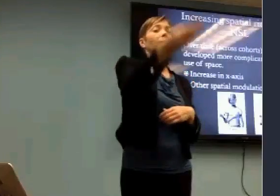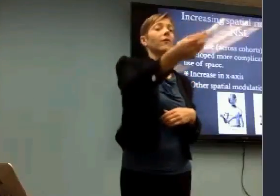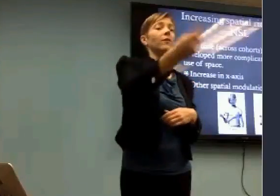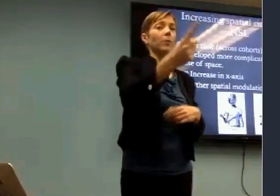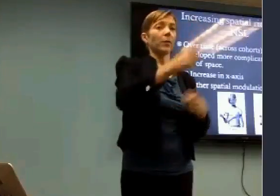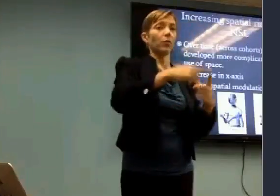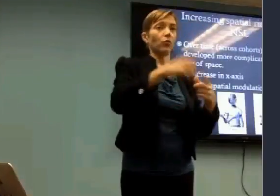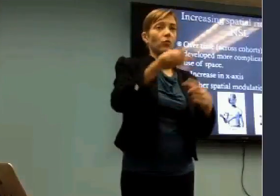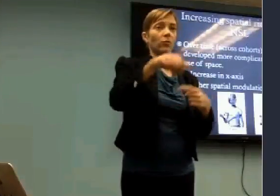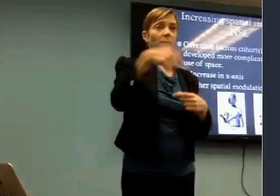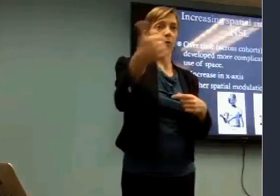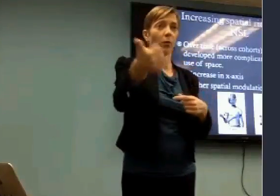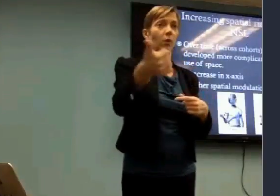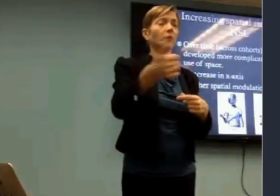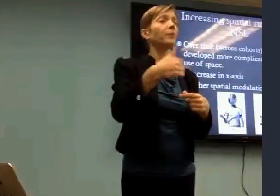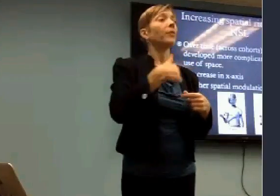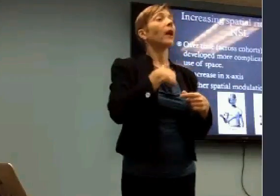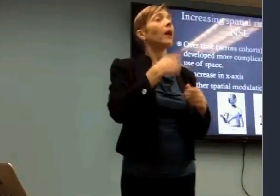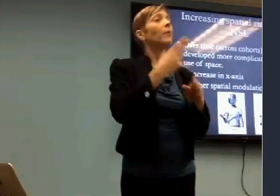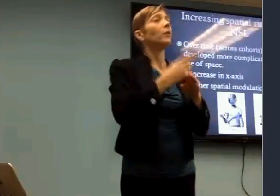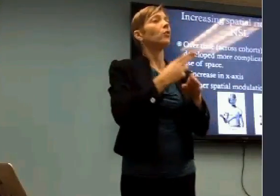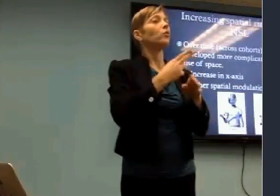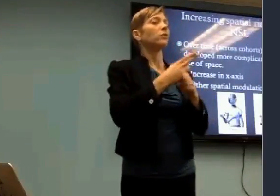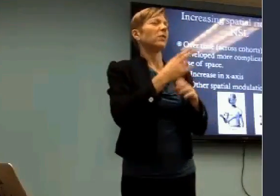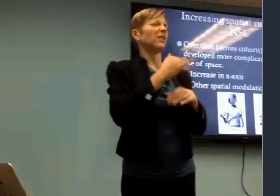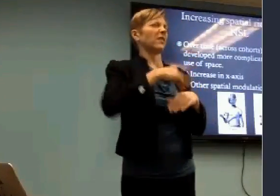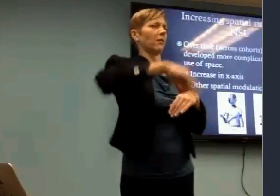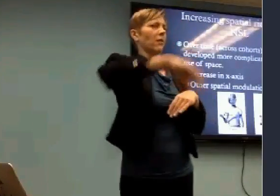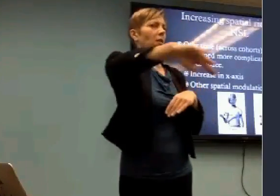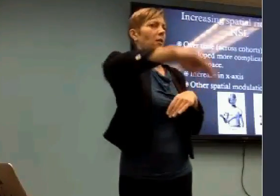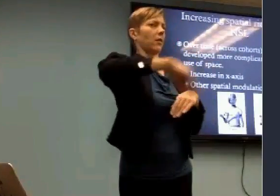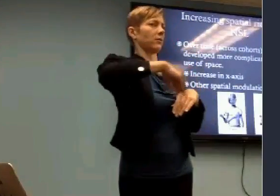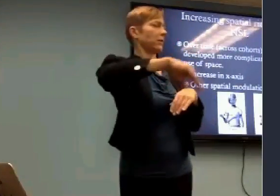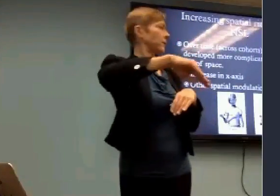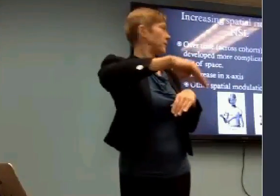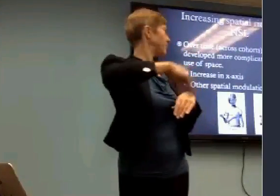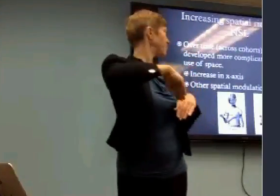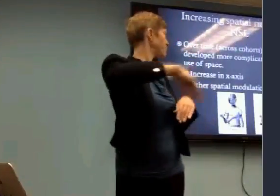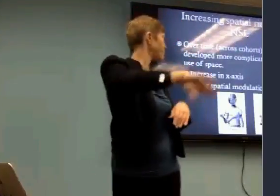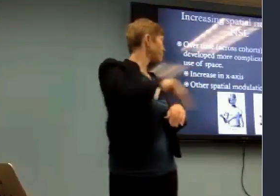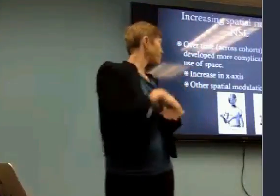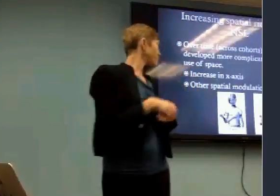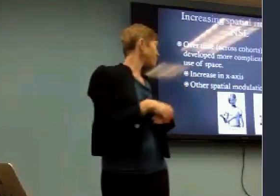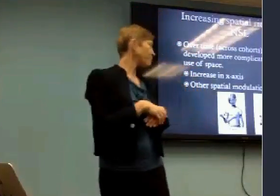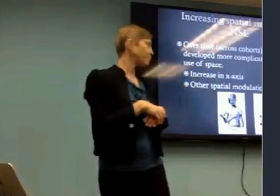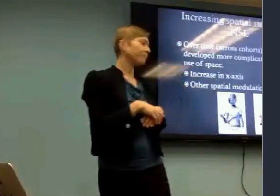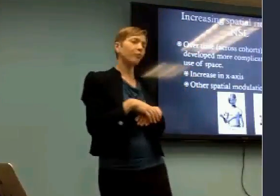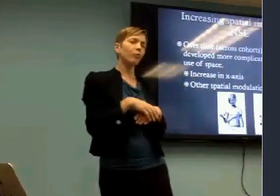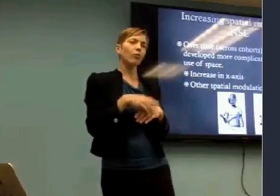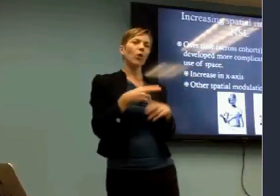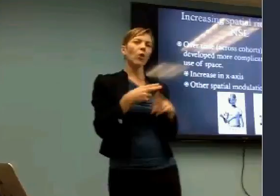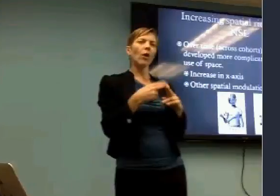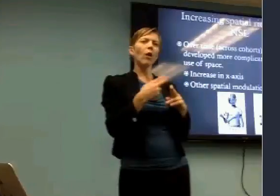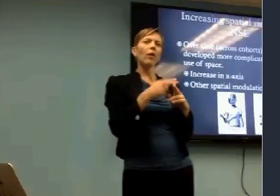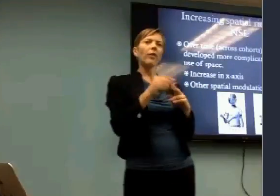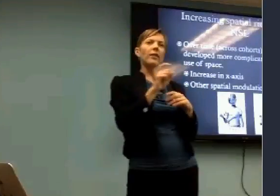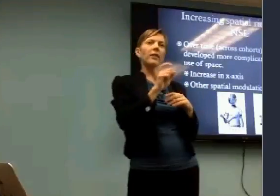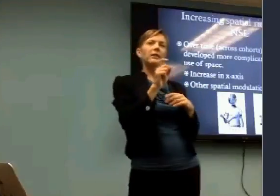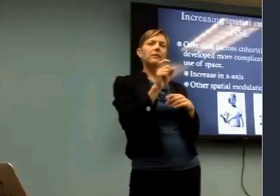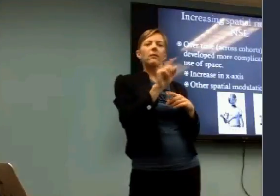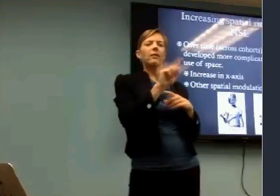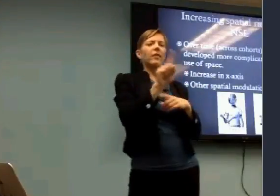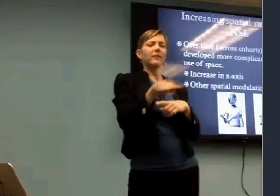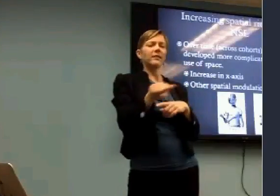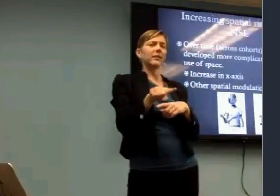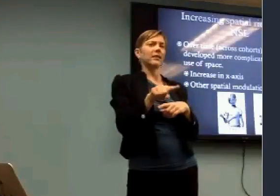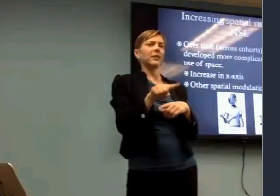somebody, and I am giving something to someone else, and I'm using the x-axis, which would be using the space for my